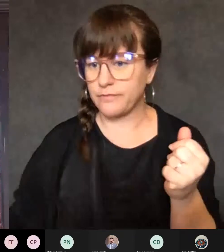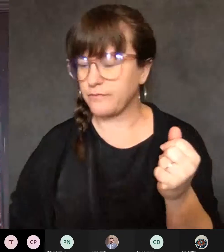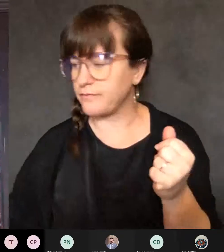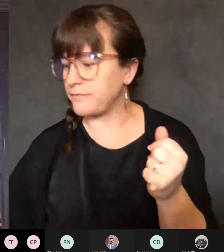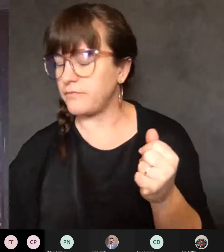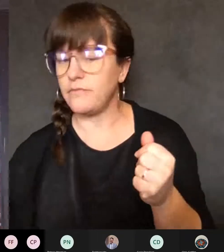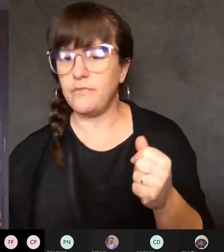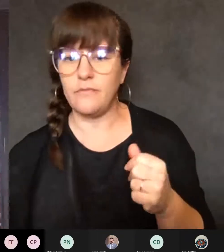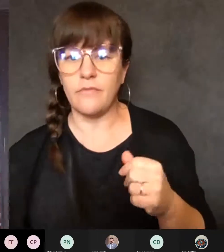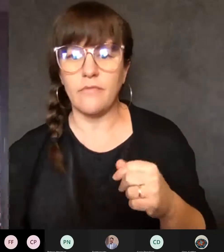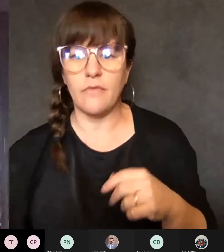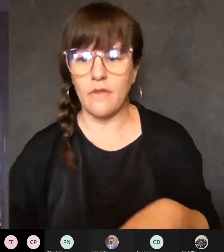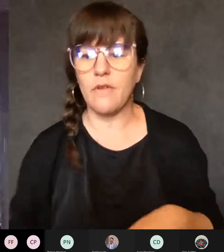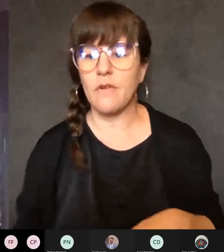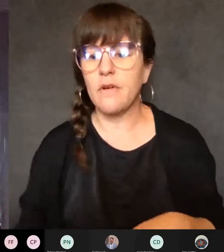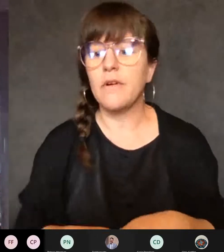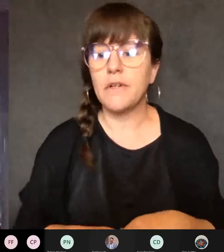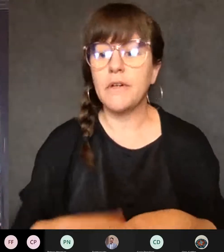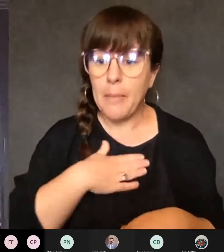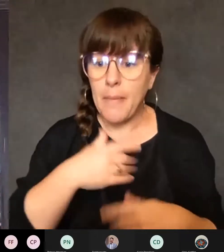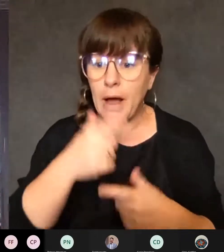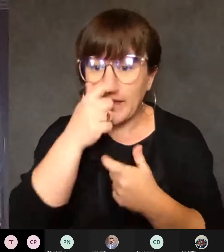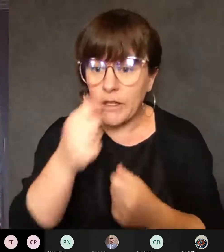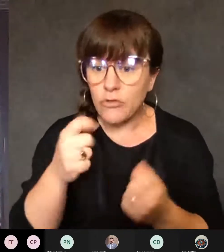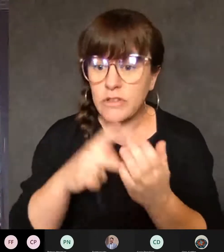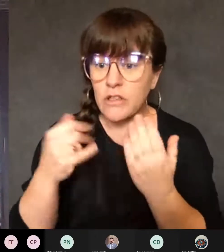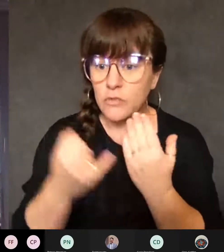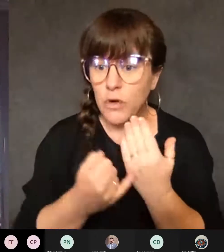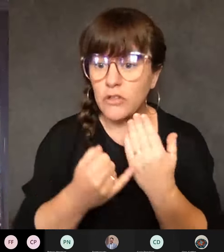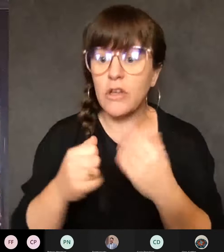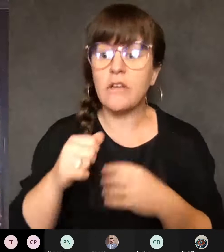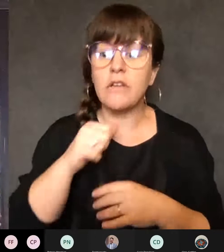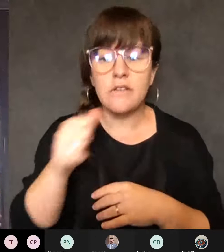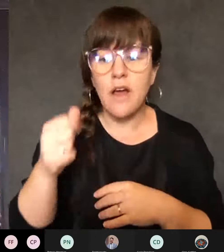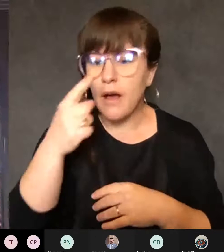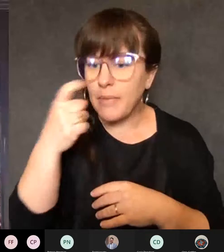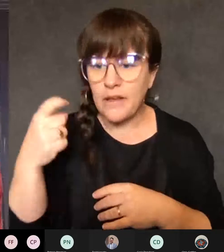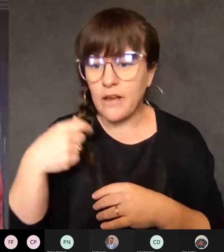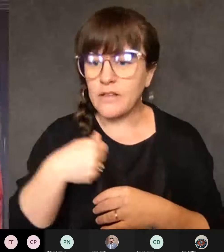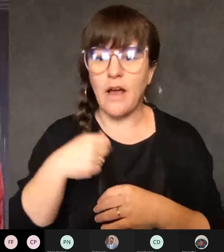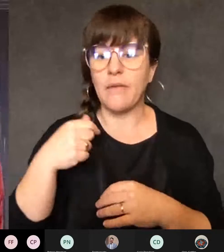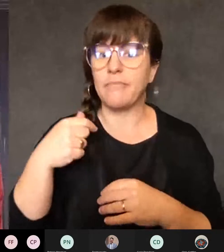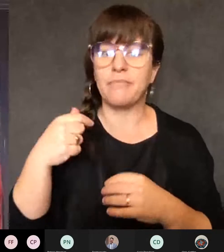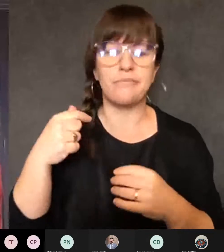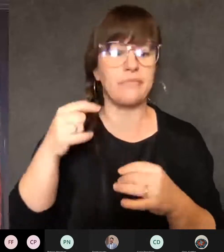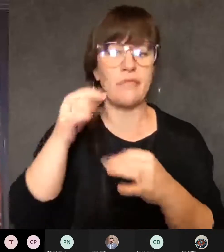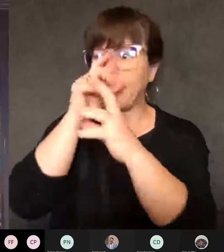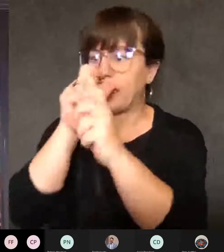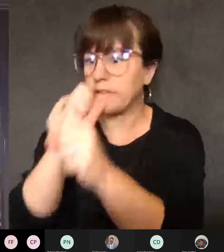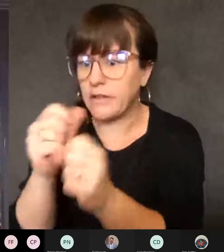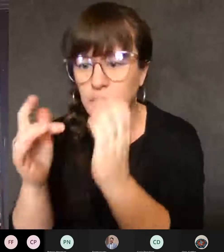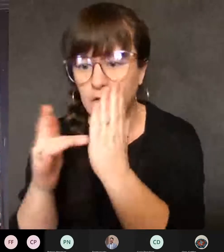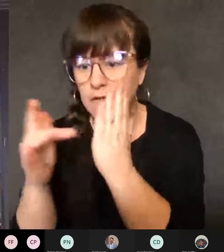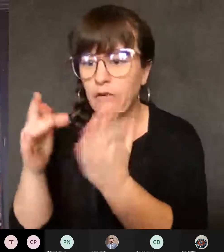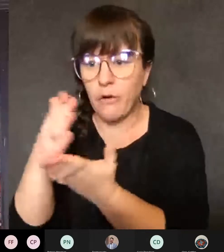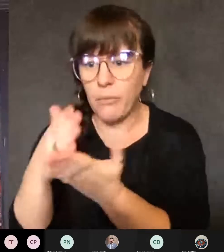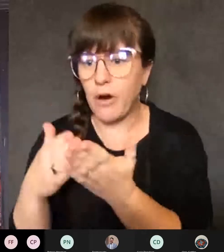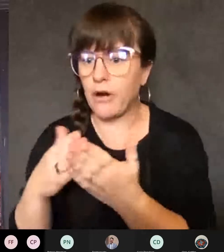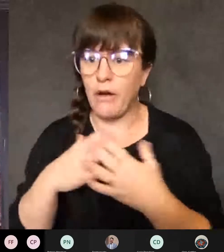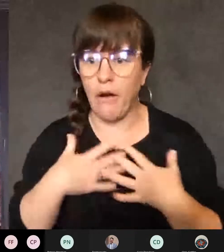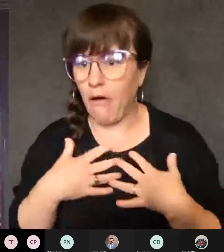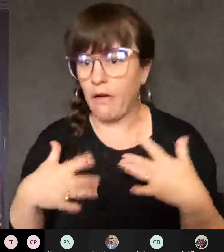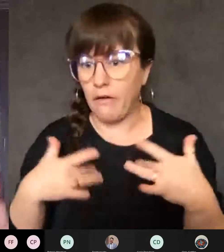probably, my interest in this project is not because I'm so fascinated by the technical part of it that I just can't wait to